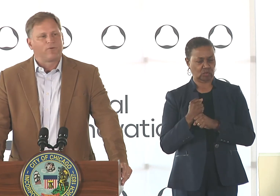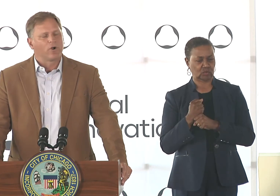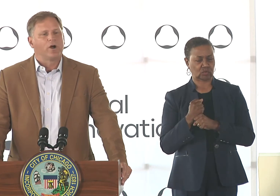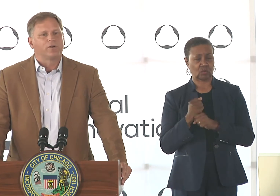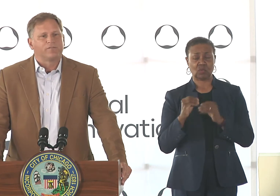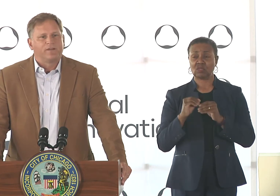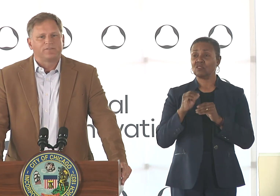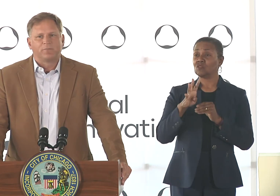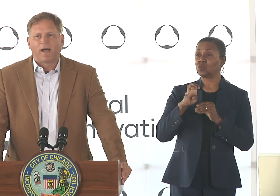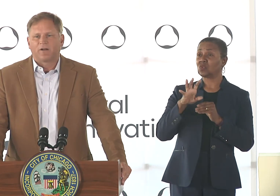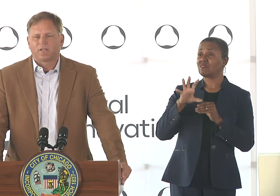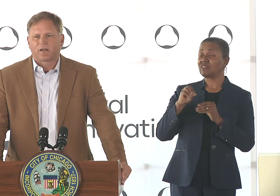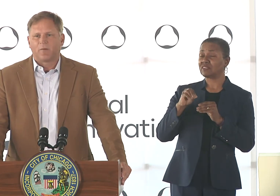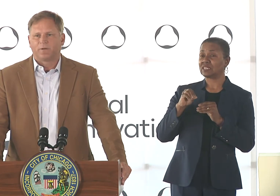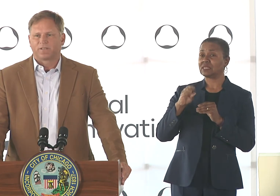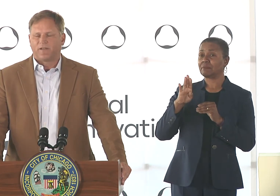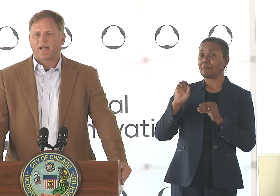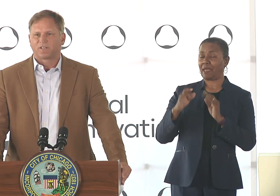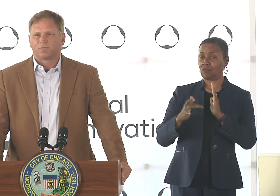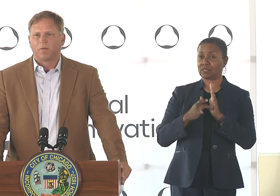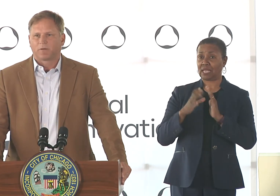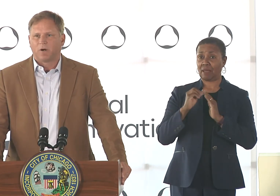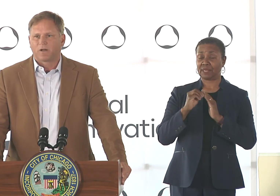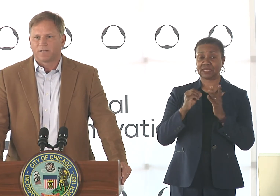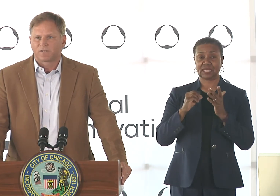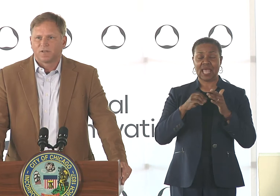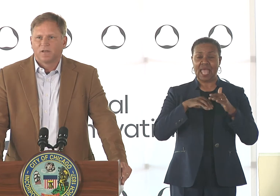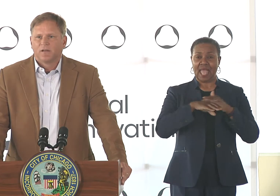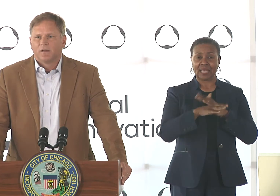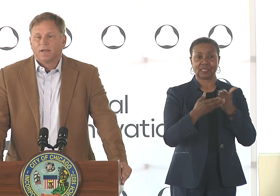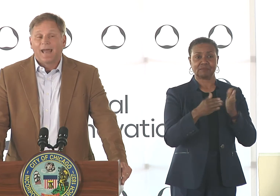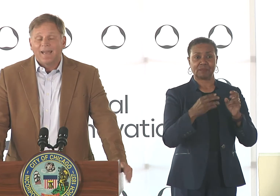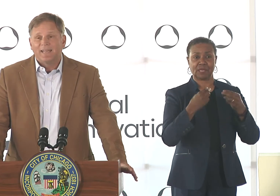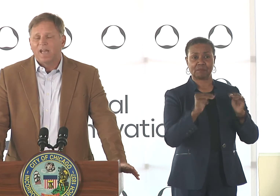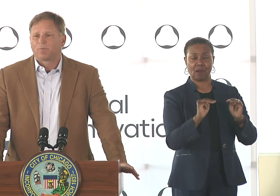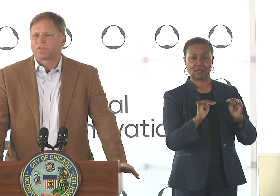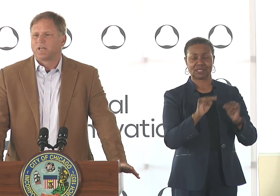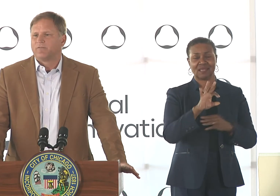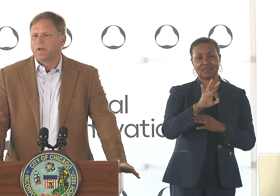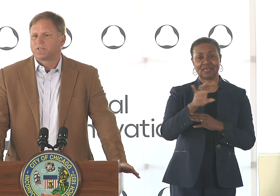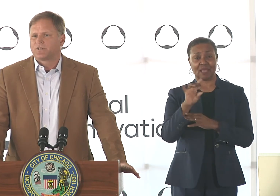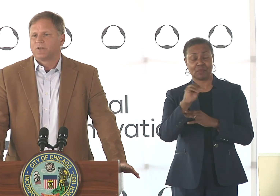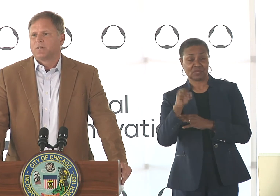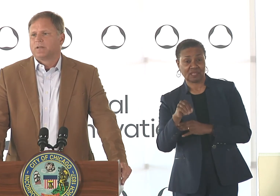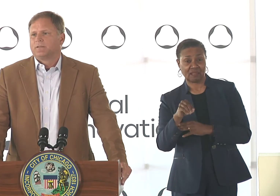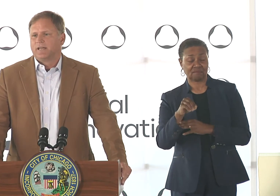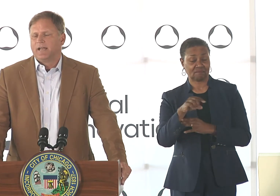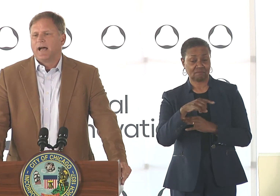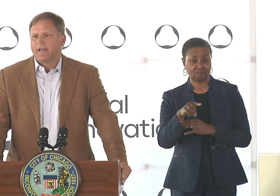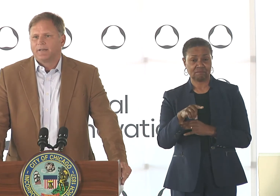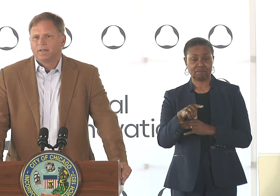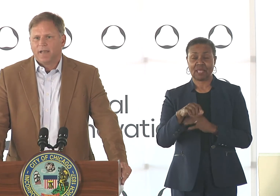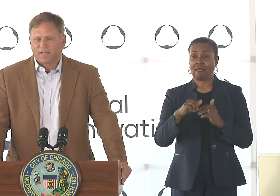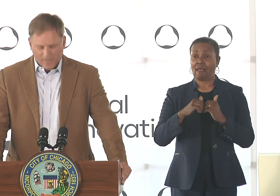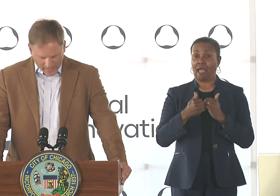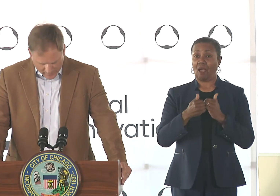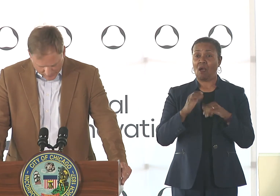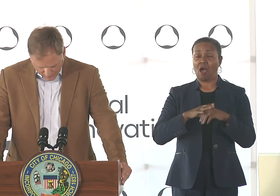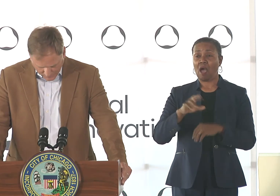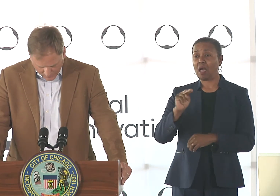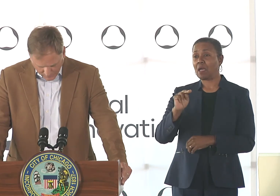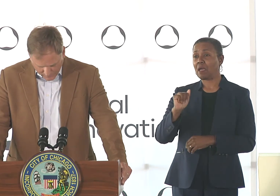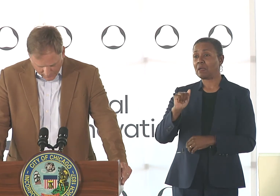over 450 biotech companies have accessed public markets, 98% of which did it on